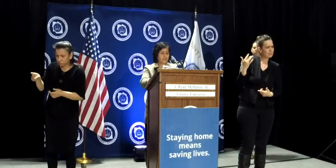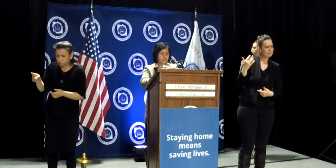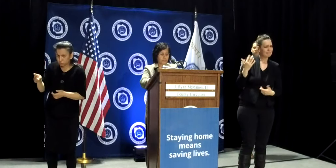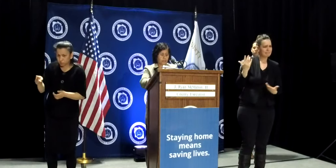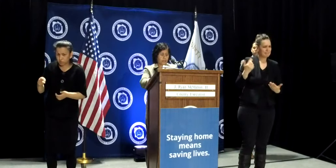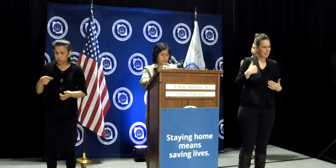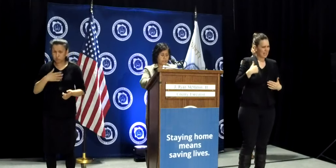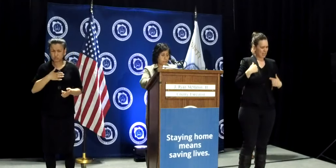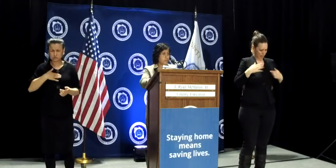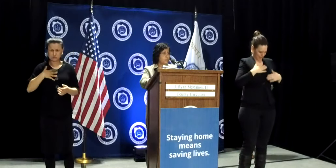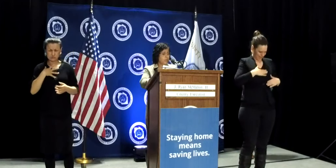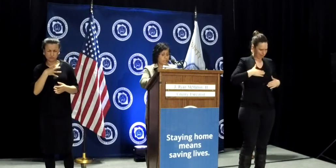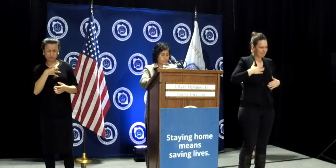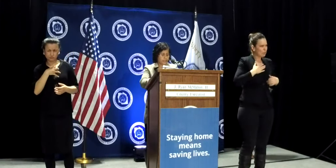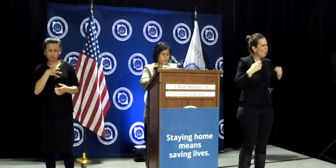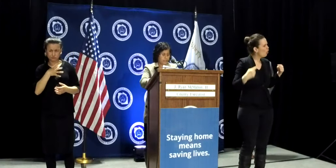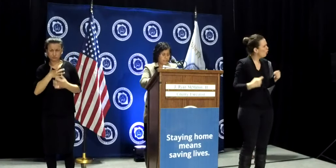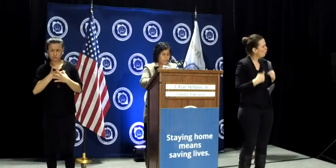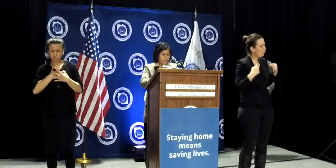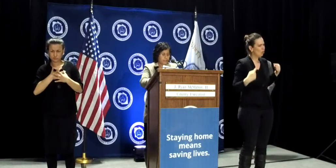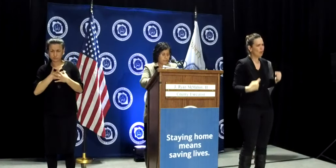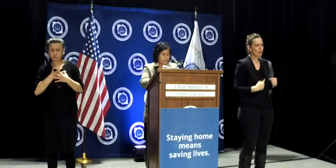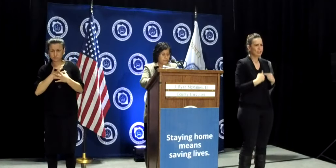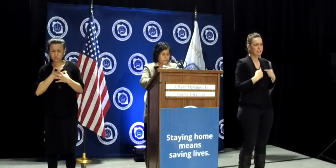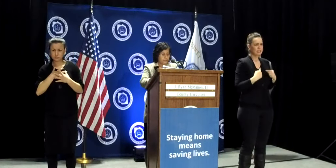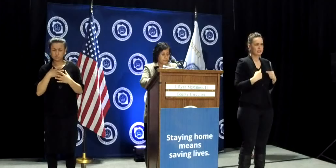hurts and I'm short of breath."